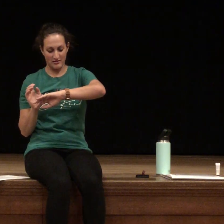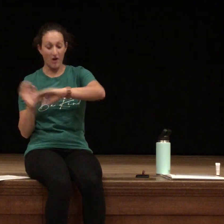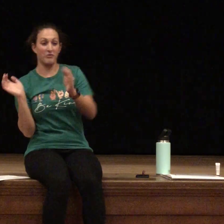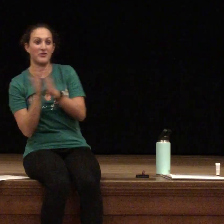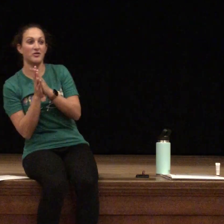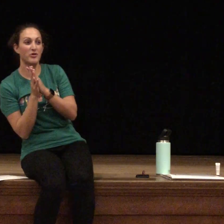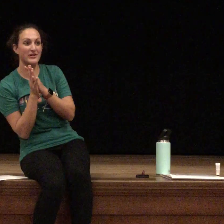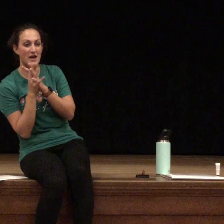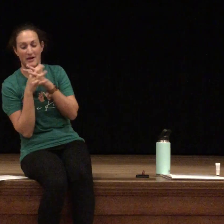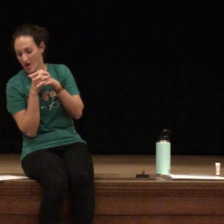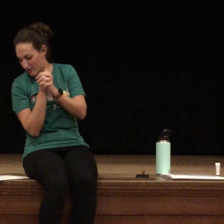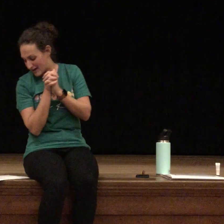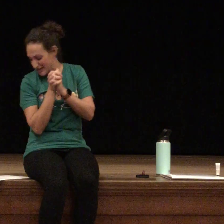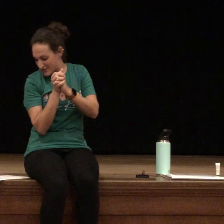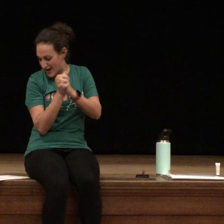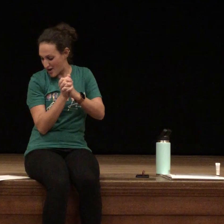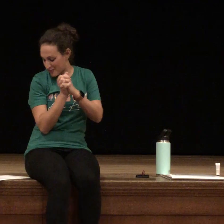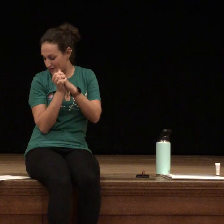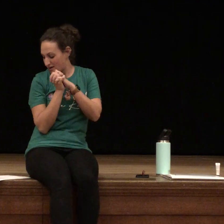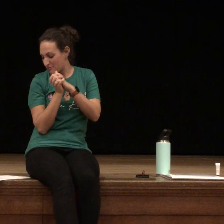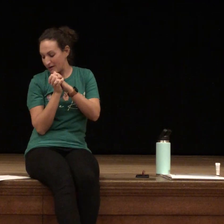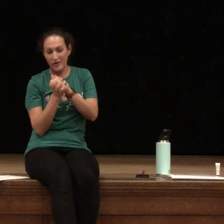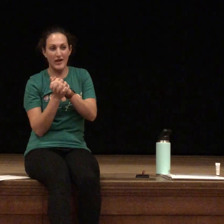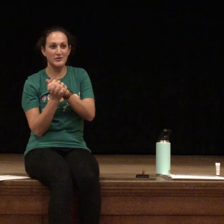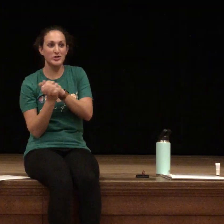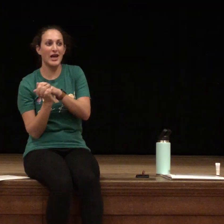Oh, good. Perfect timing. Okay, so now, my fun fact for today.